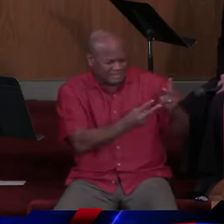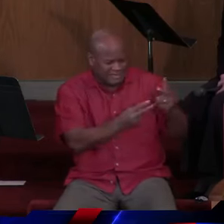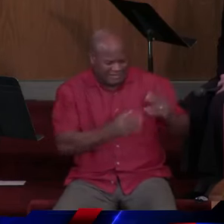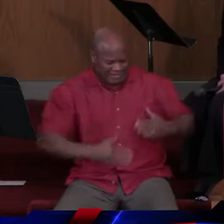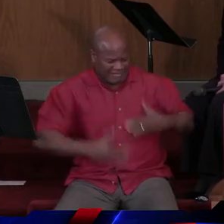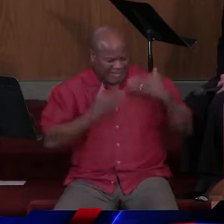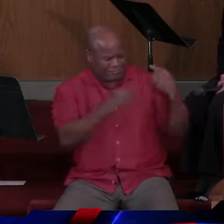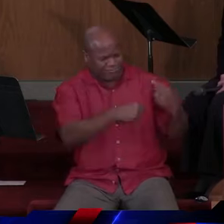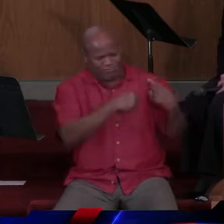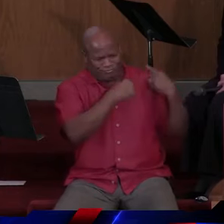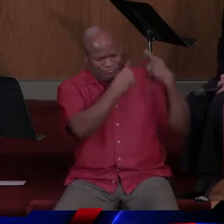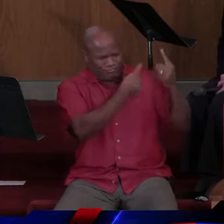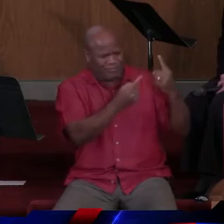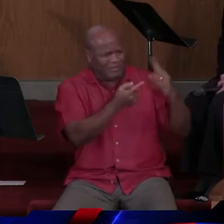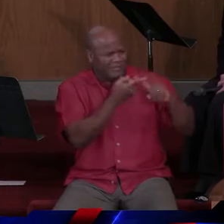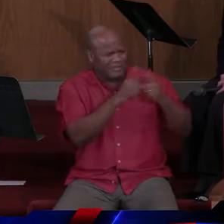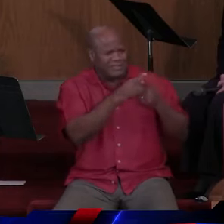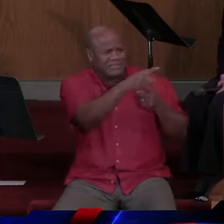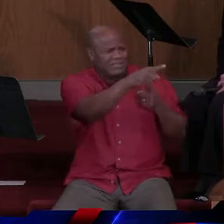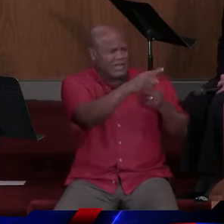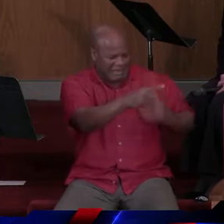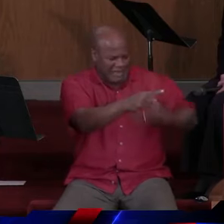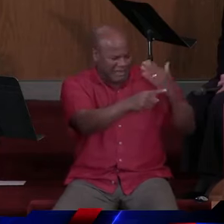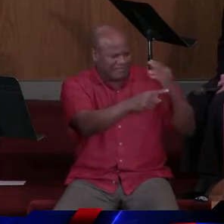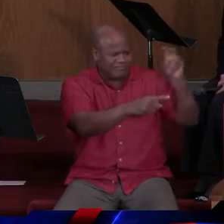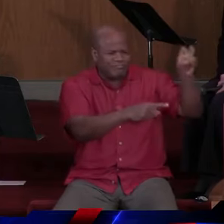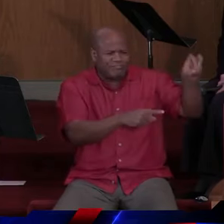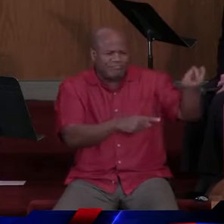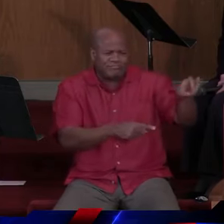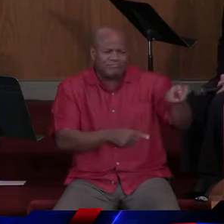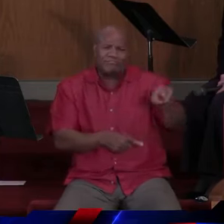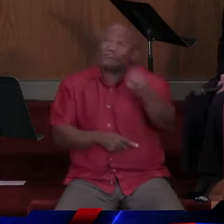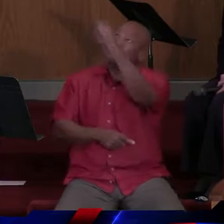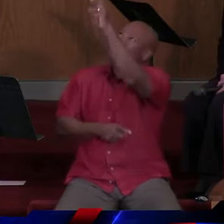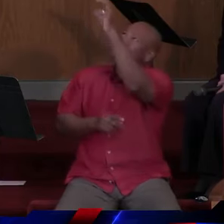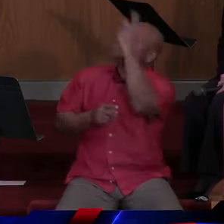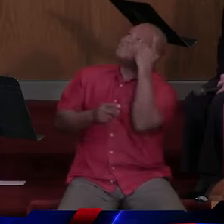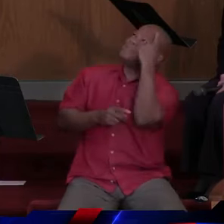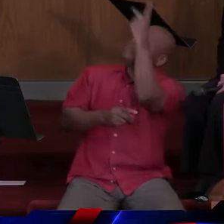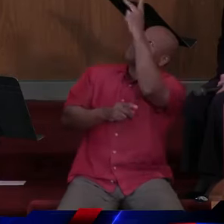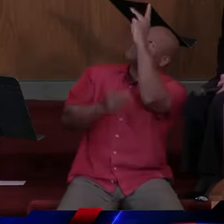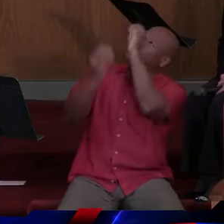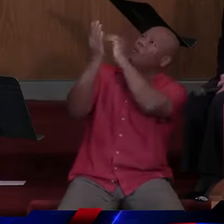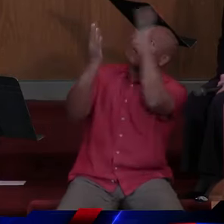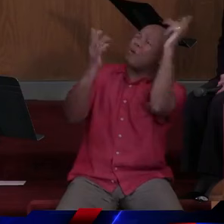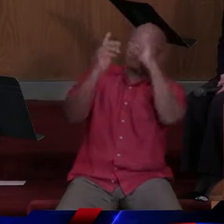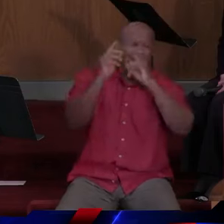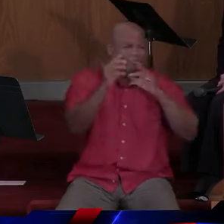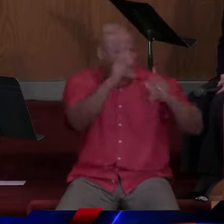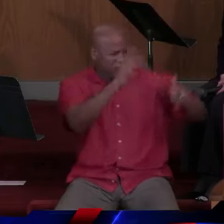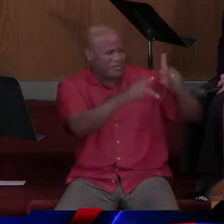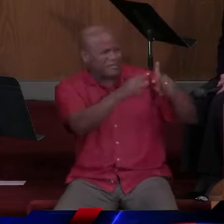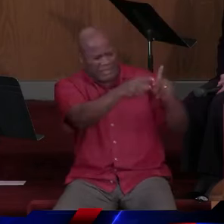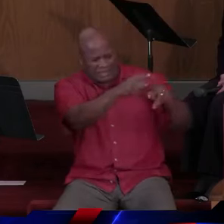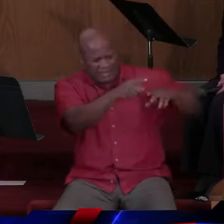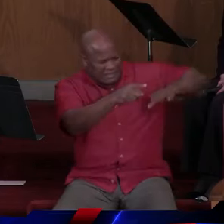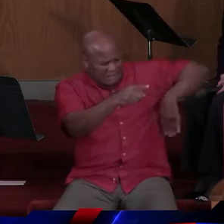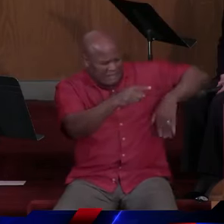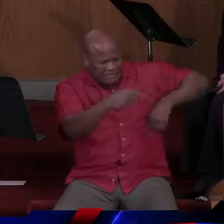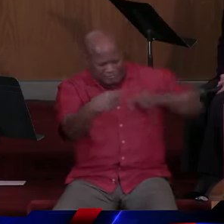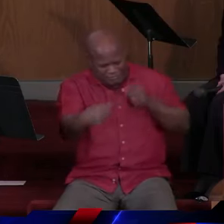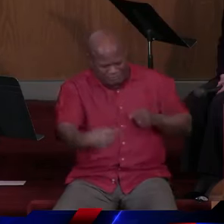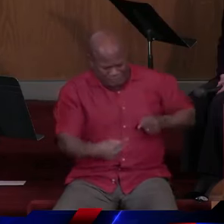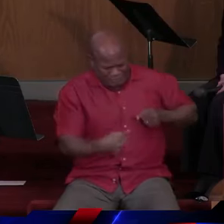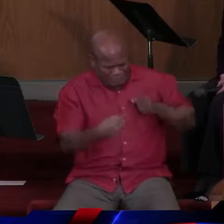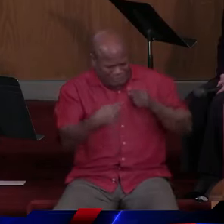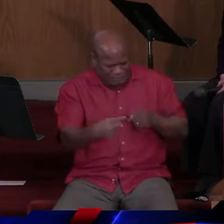in her last stages. She's transitioning to go see you in glory, God. And I pray for those that are yet dealing with these